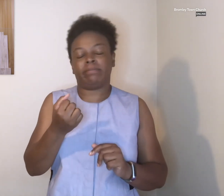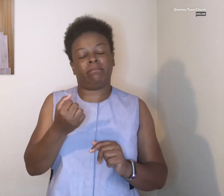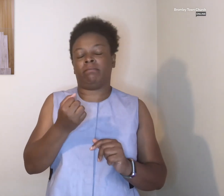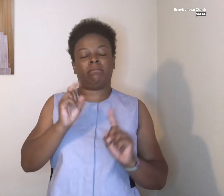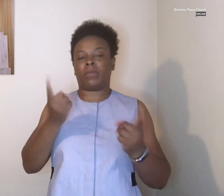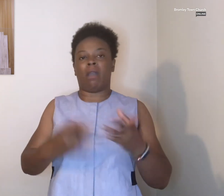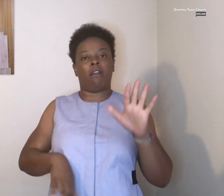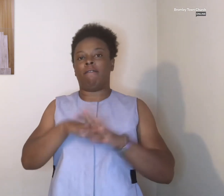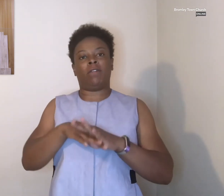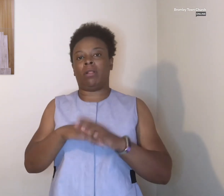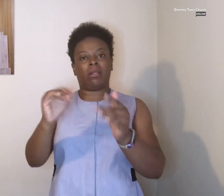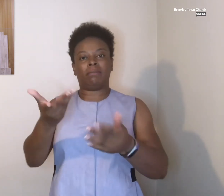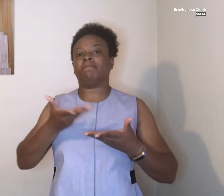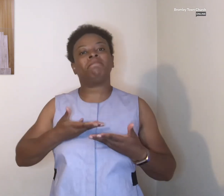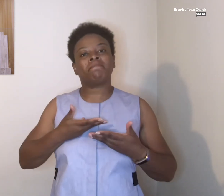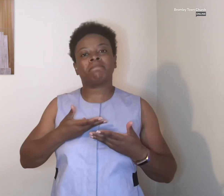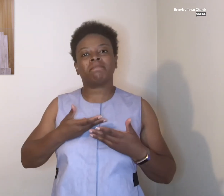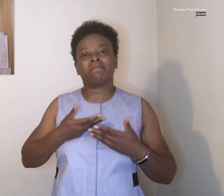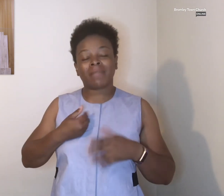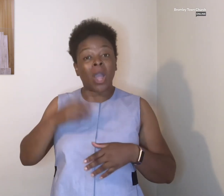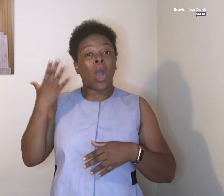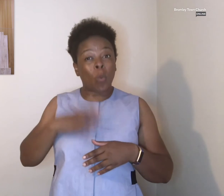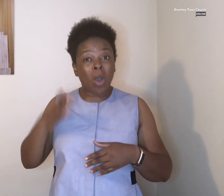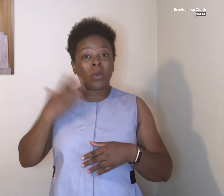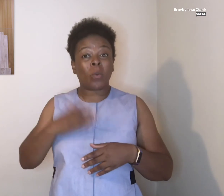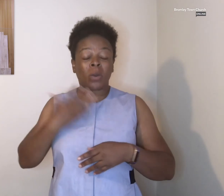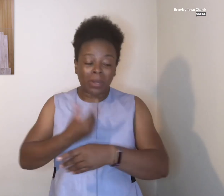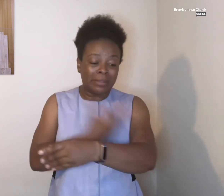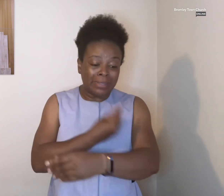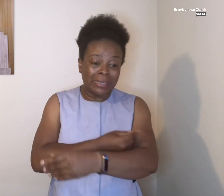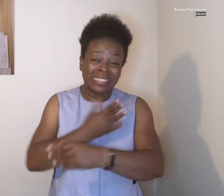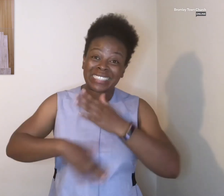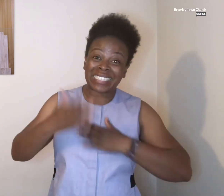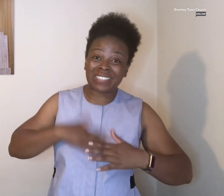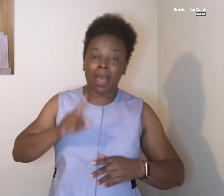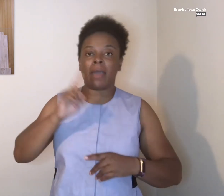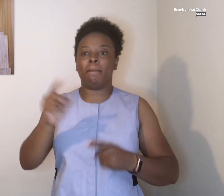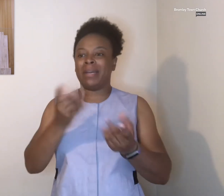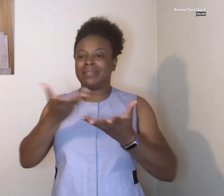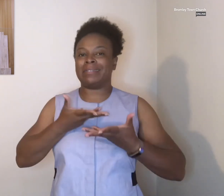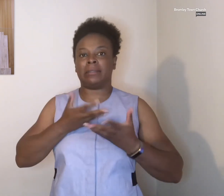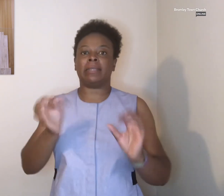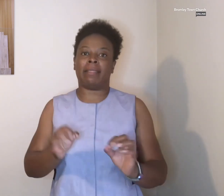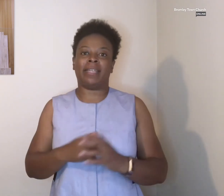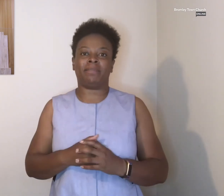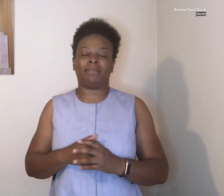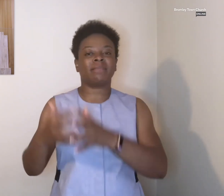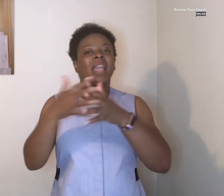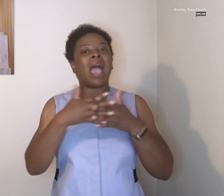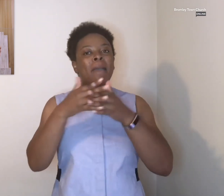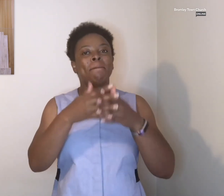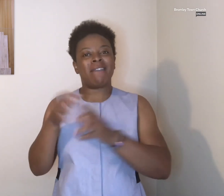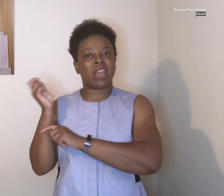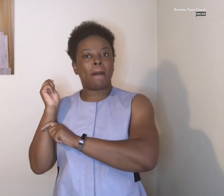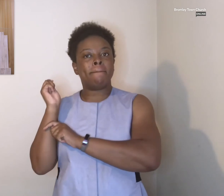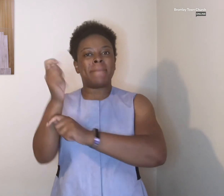of getting what you want, you end up with nothing. An American baseball star once confessed to Ravi Zacharias